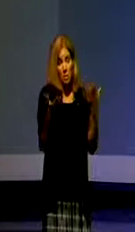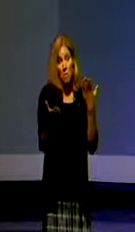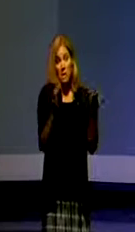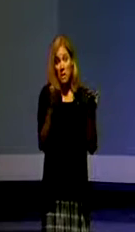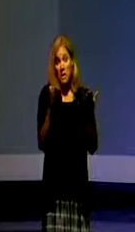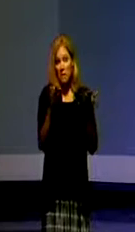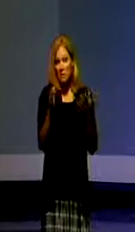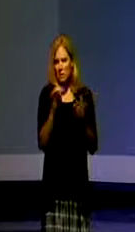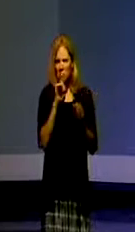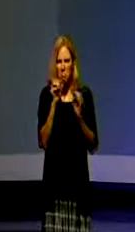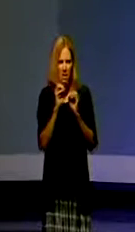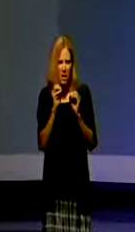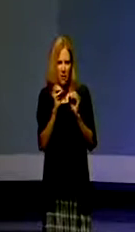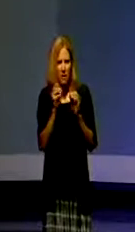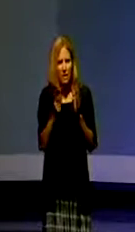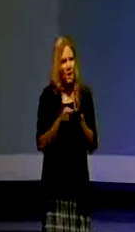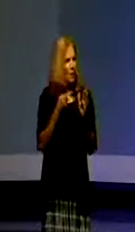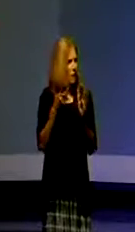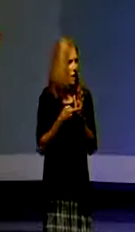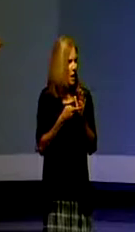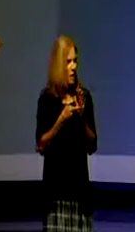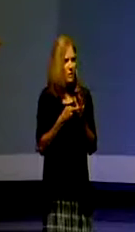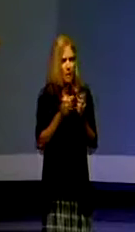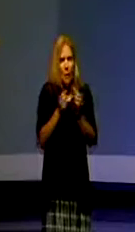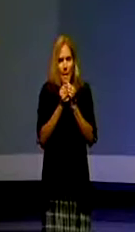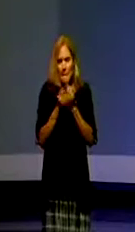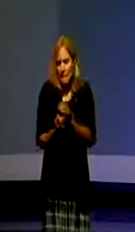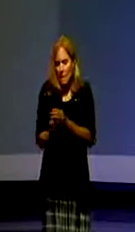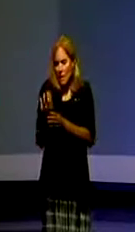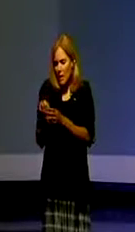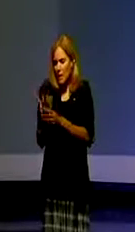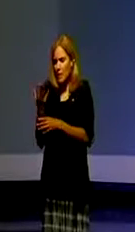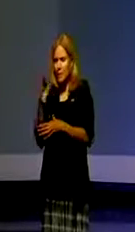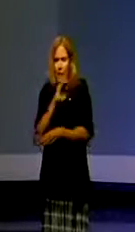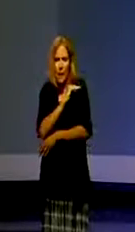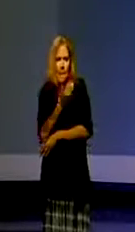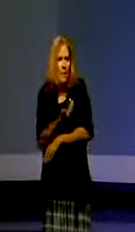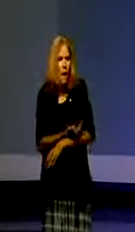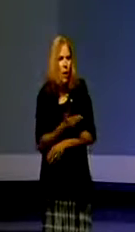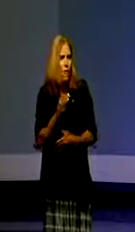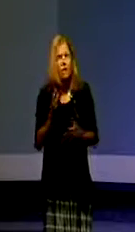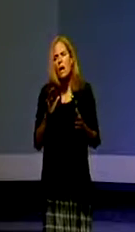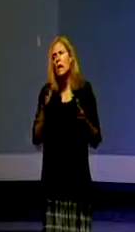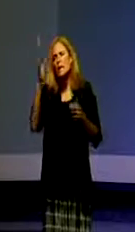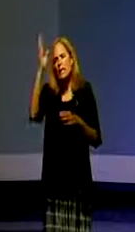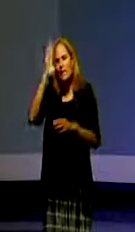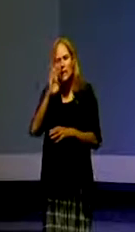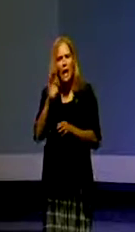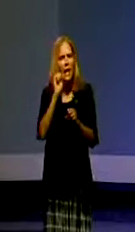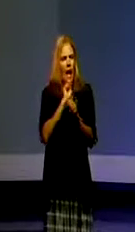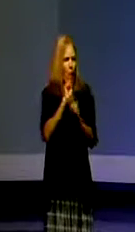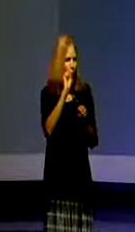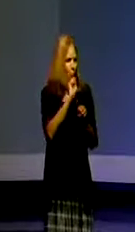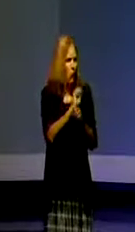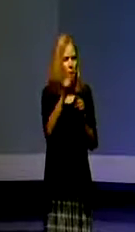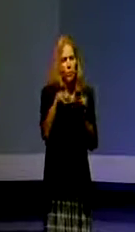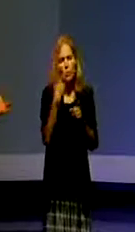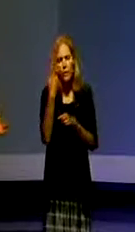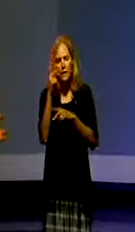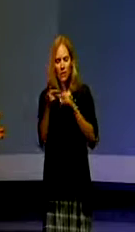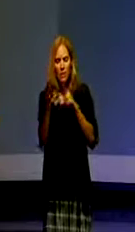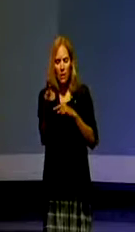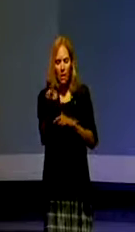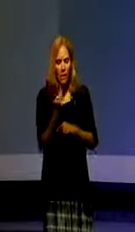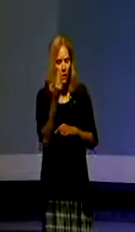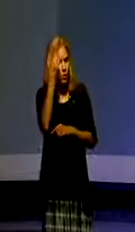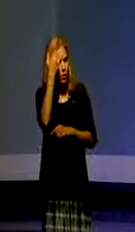seem insignificant at times, it blossoms into something powerful, that it is God at work when we see people coming